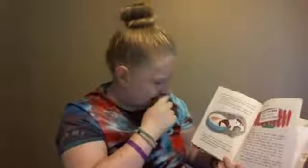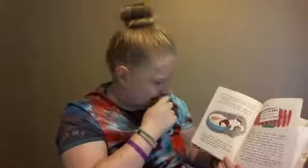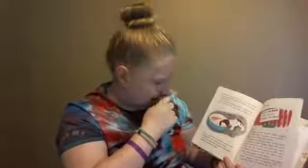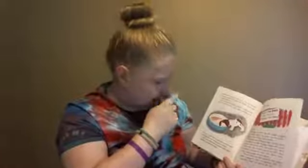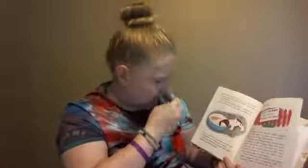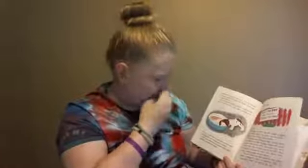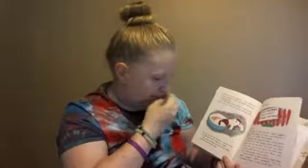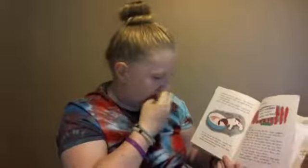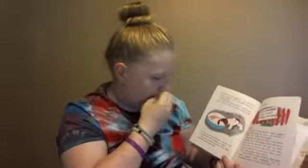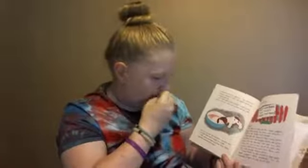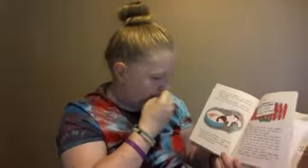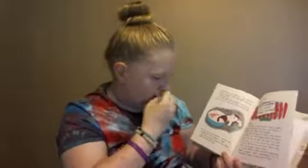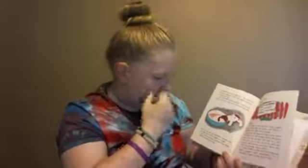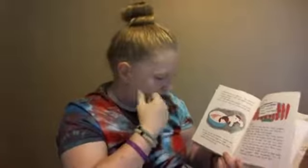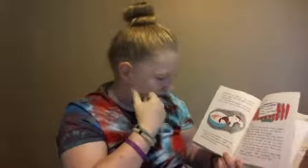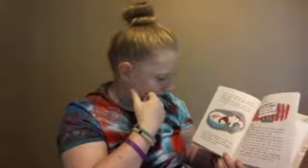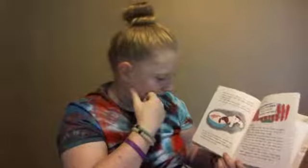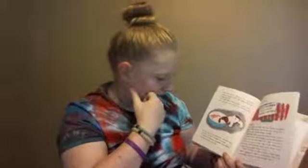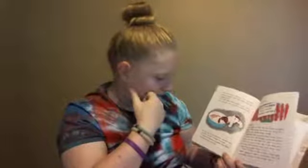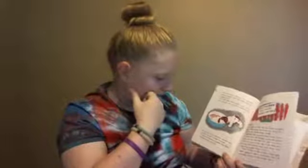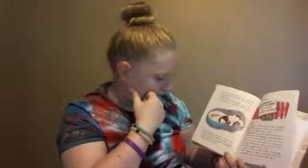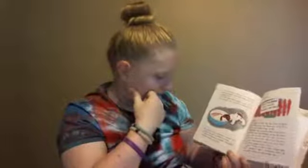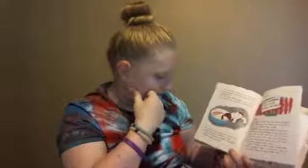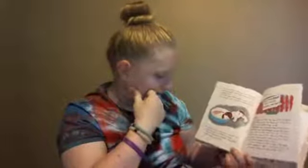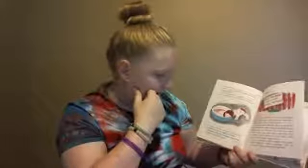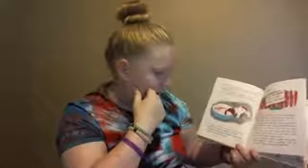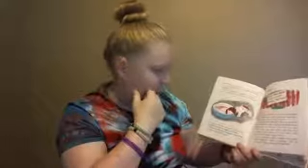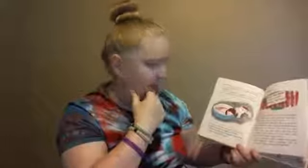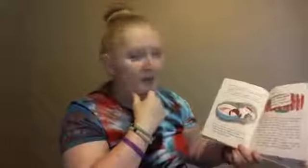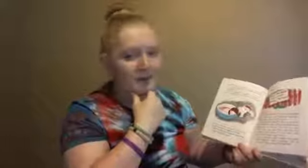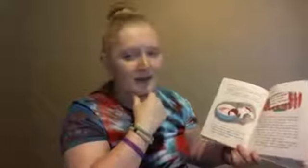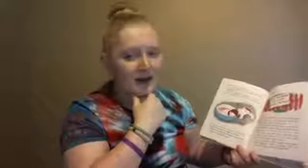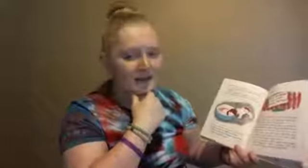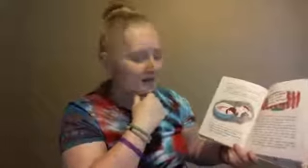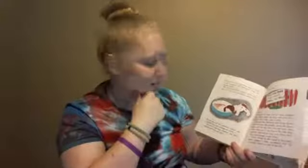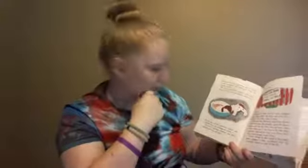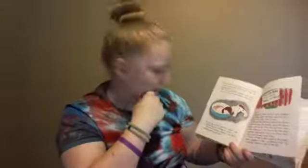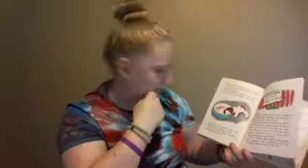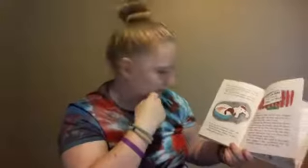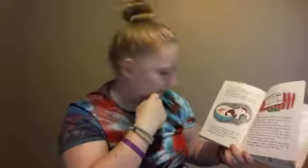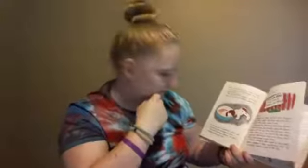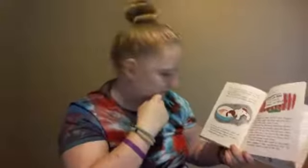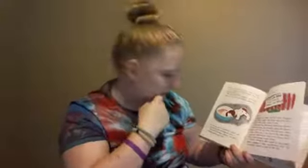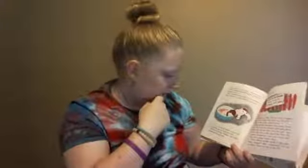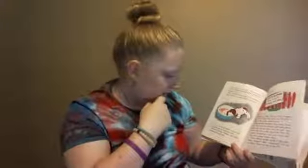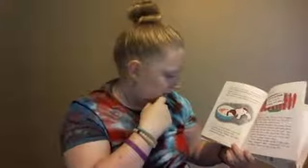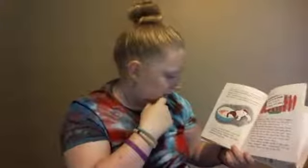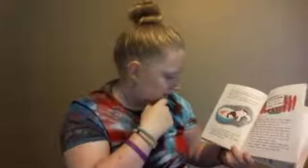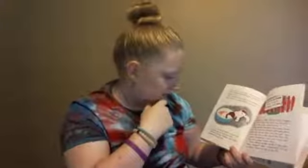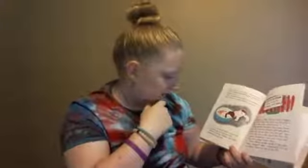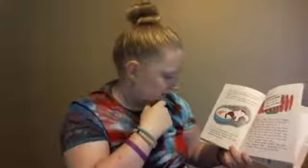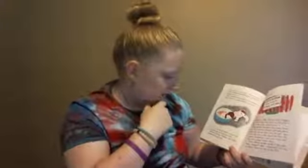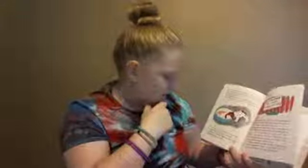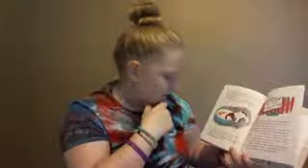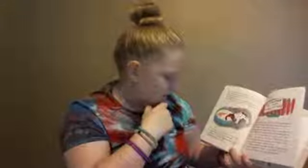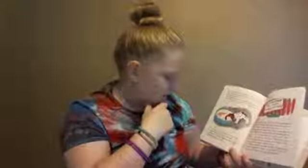ate up all the chocolate custard and crawled into bed as happy as a lark. The next morning, someone had filled